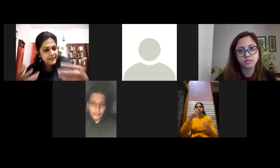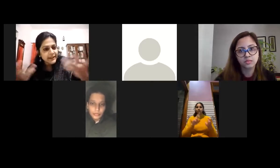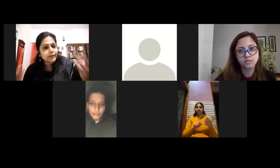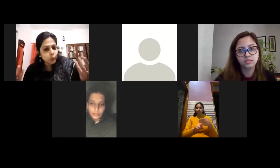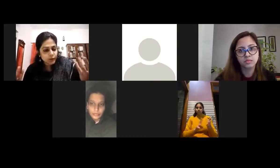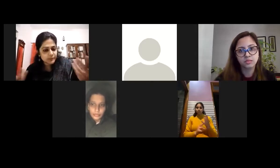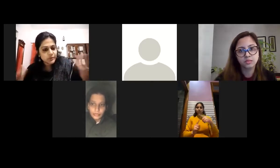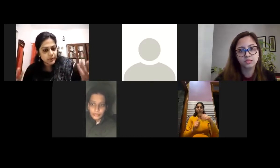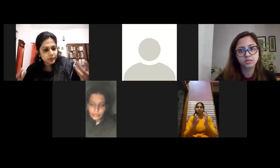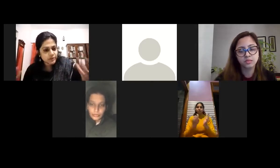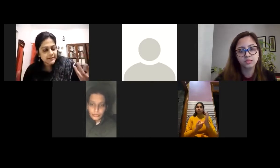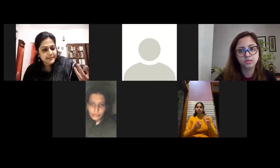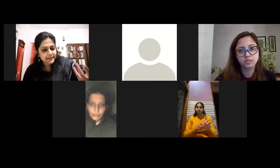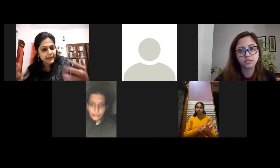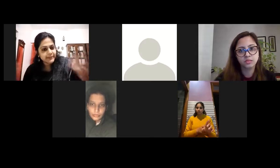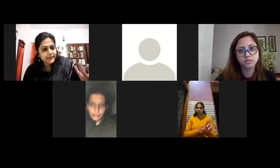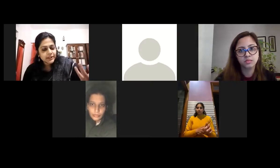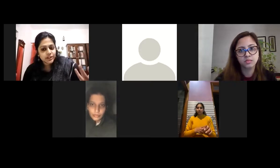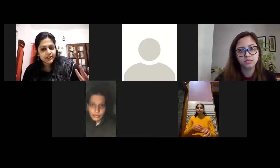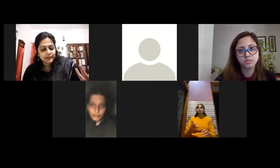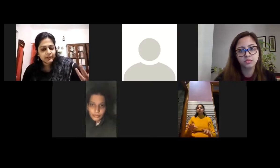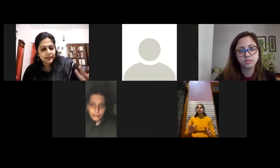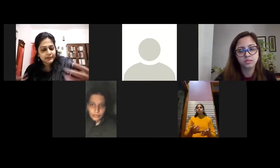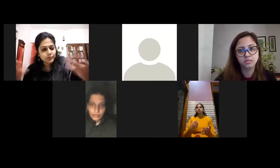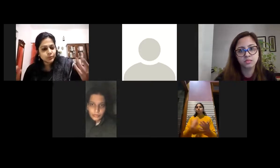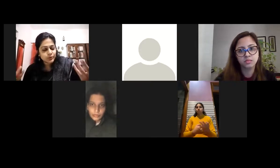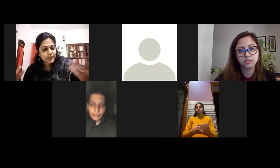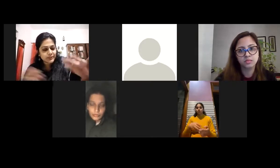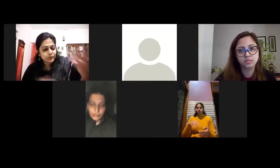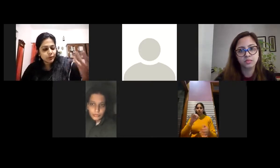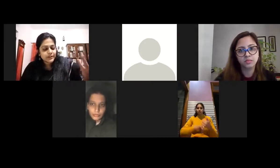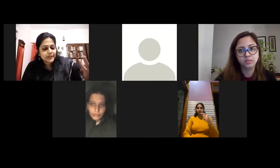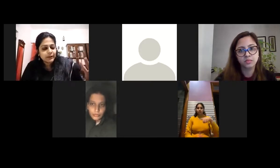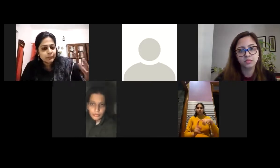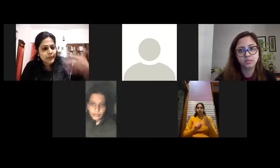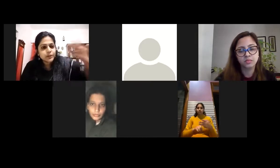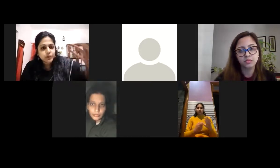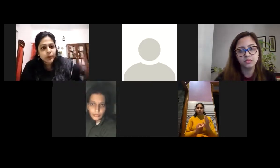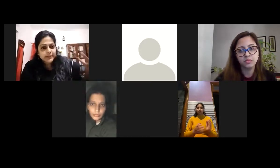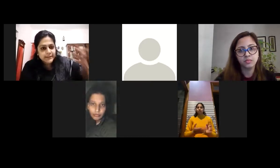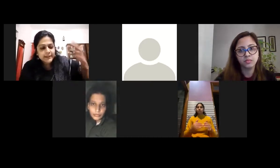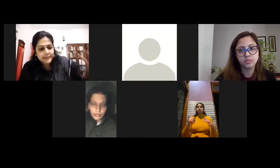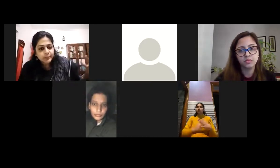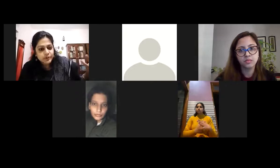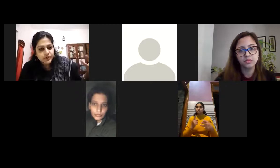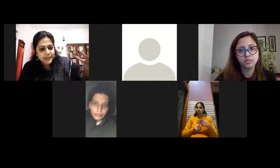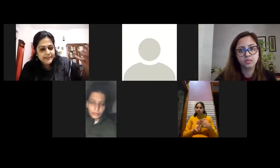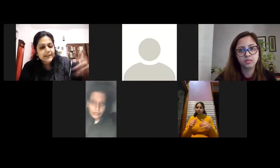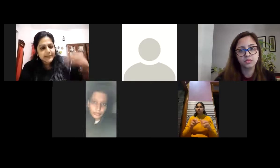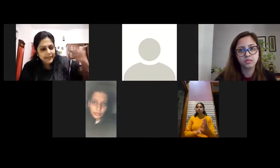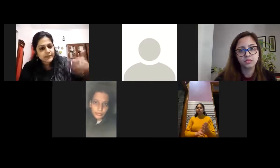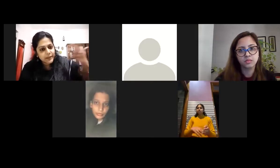is evoked between Rochester and Jane, right? So there is, of course, Ellen Showalter's classical position